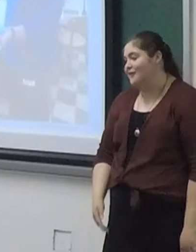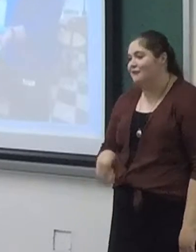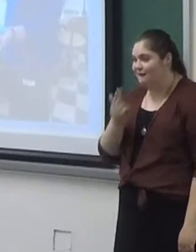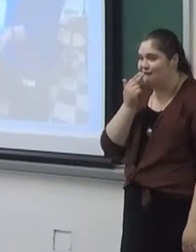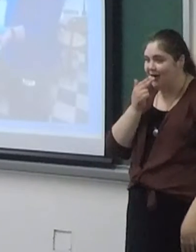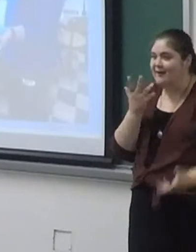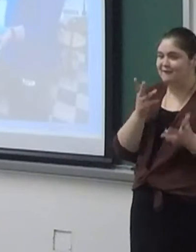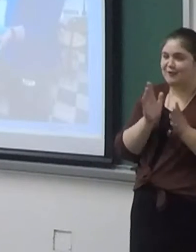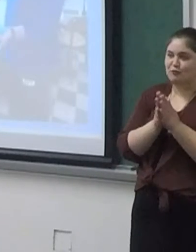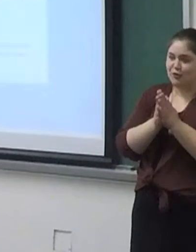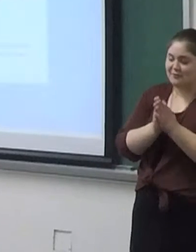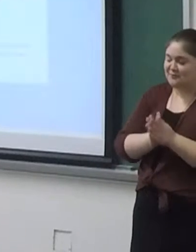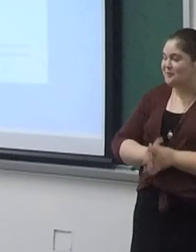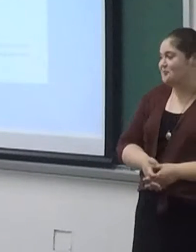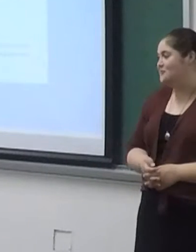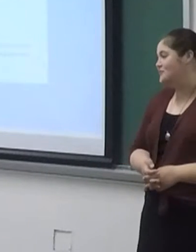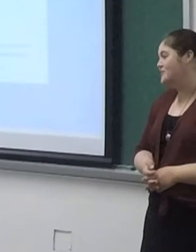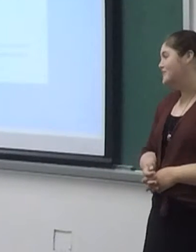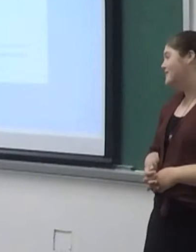So,